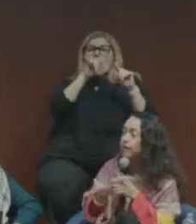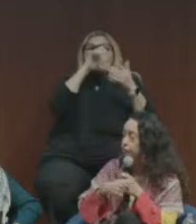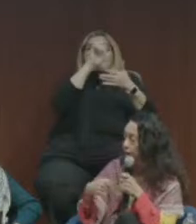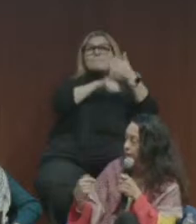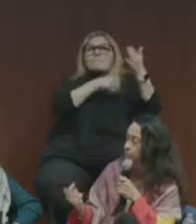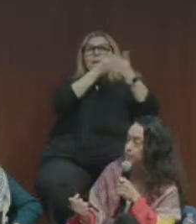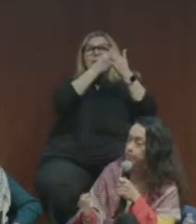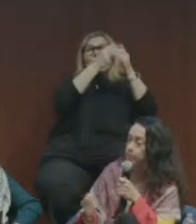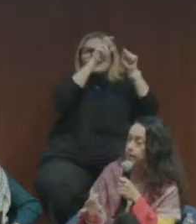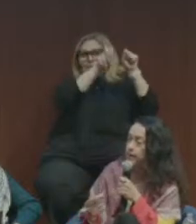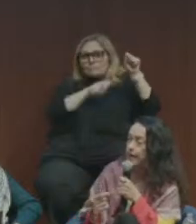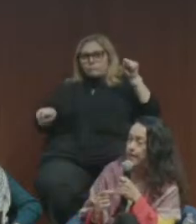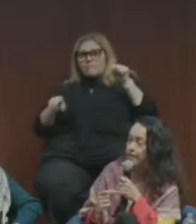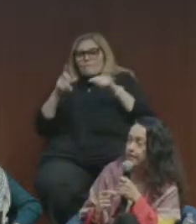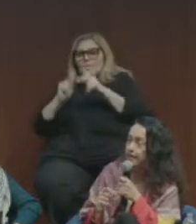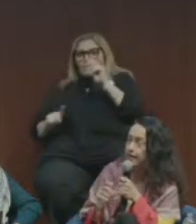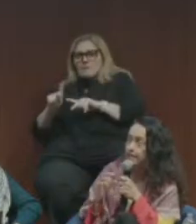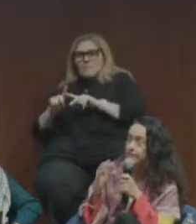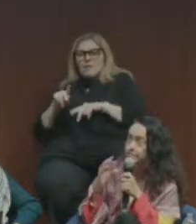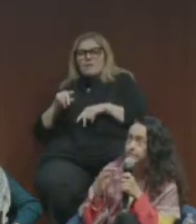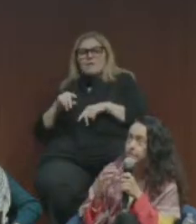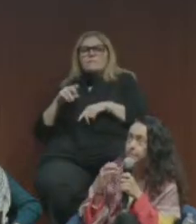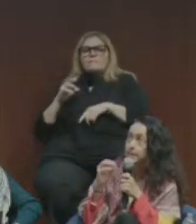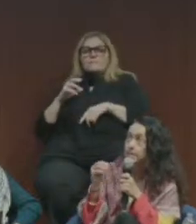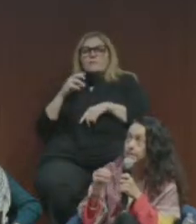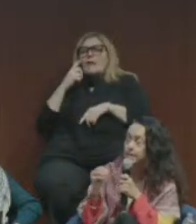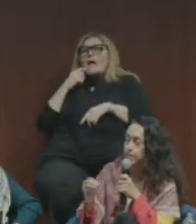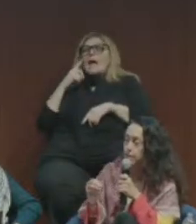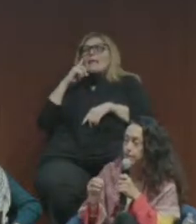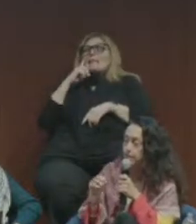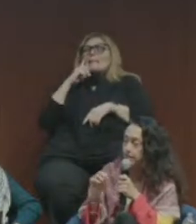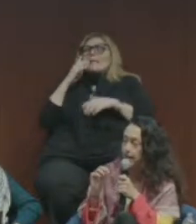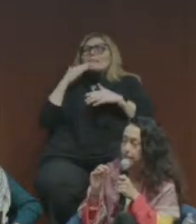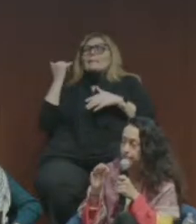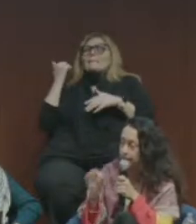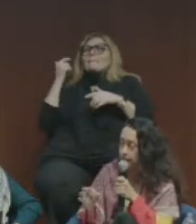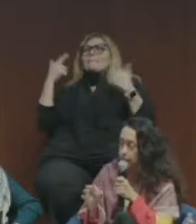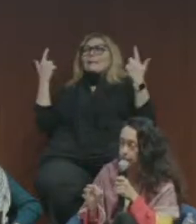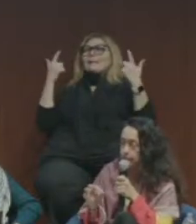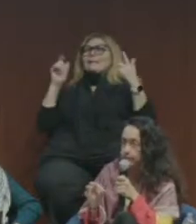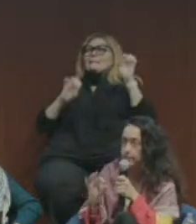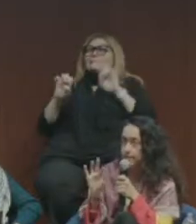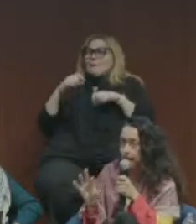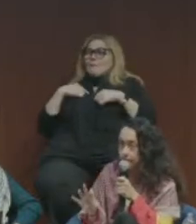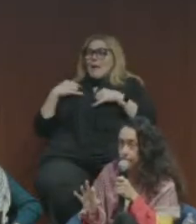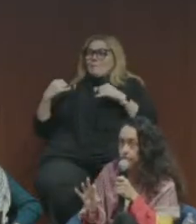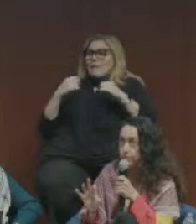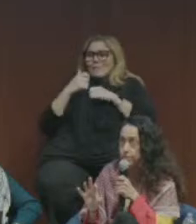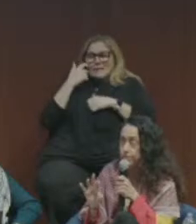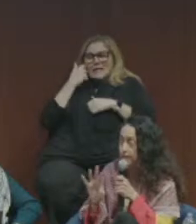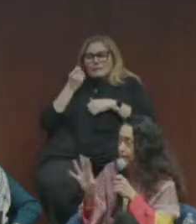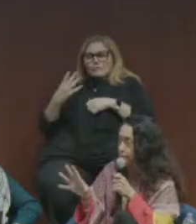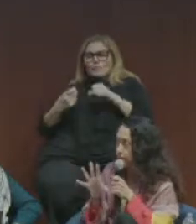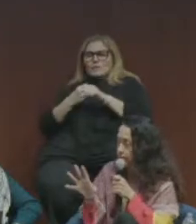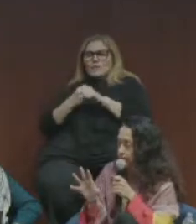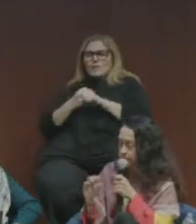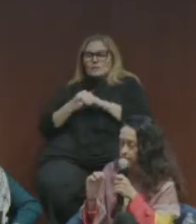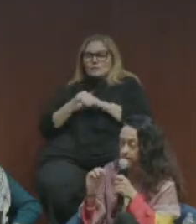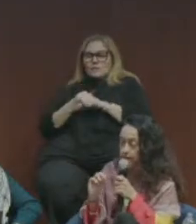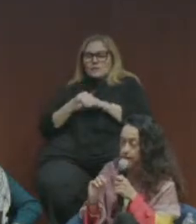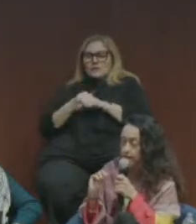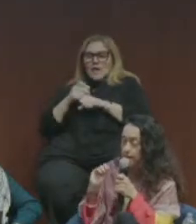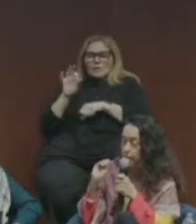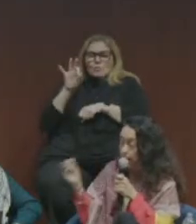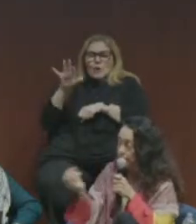money for our people. I think that the biggest experiment that I've played with in the last few years, that I wonder if others